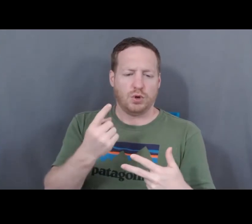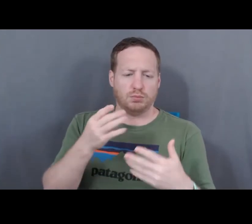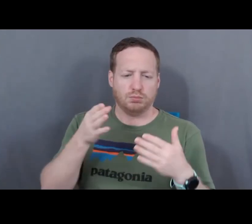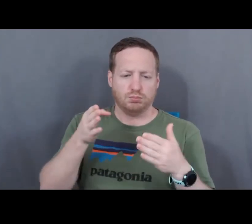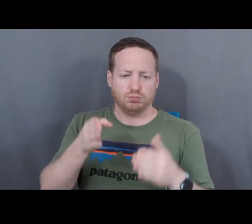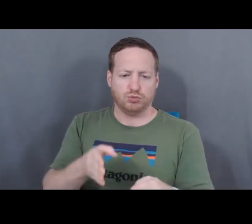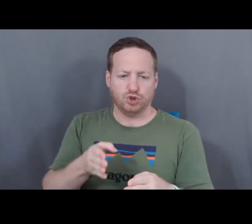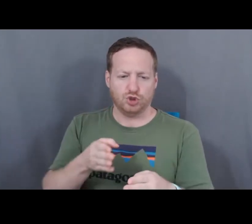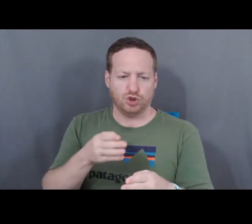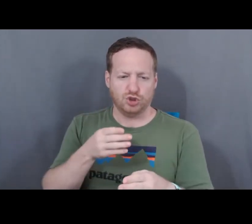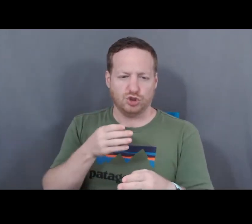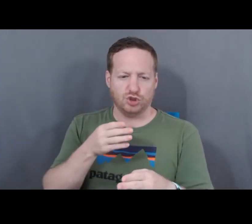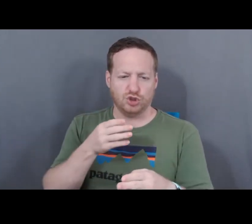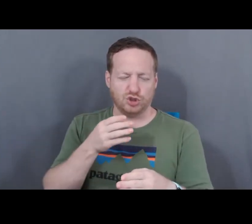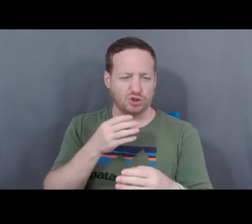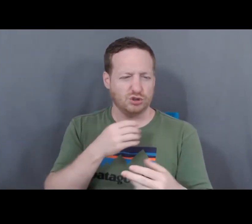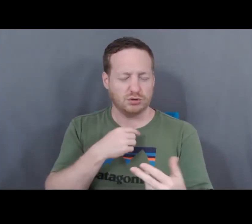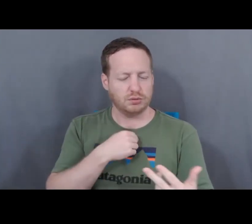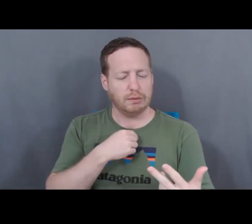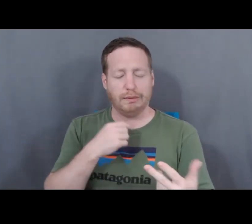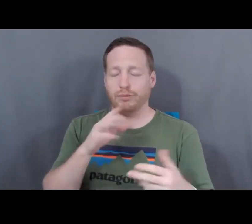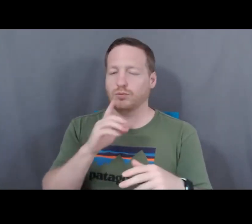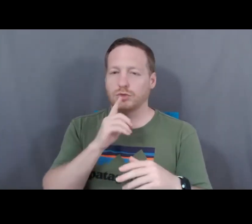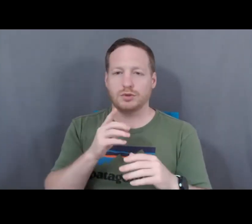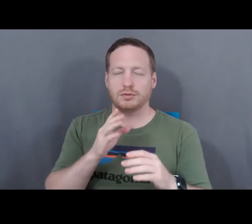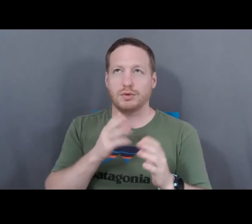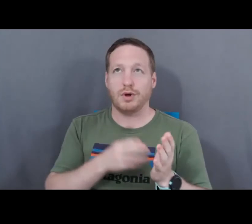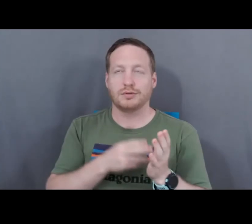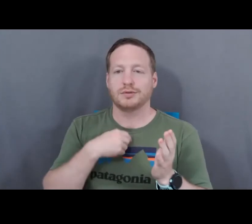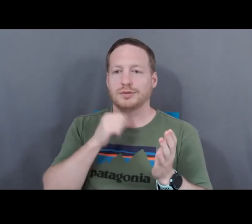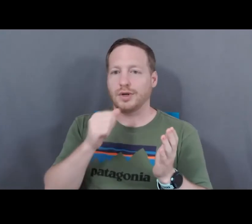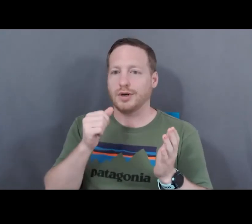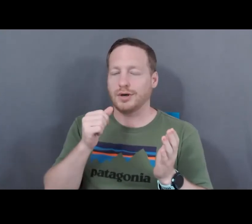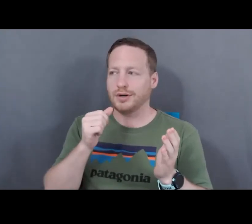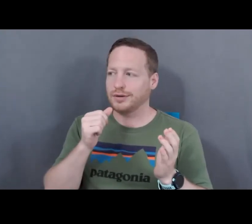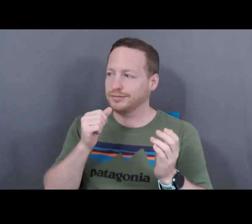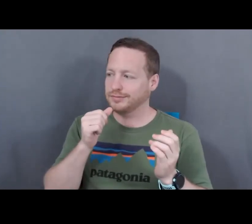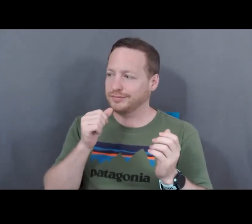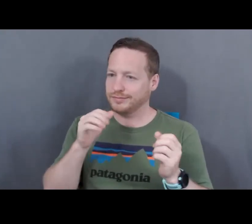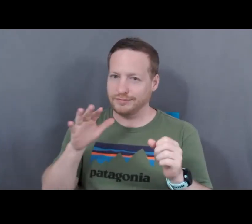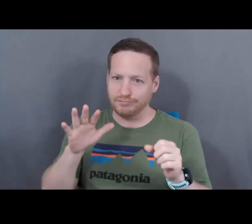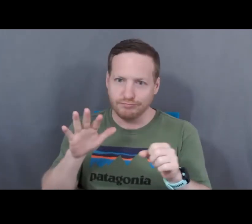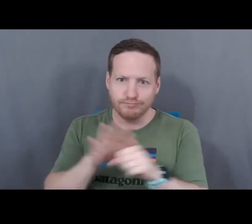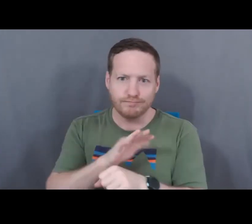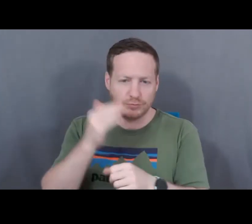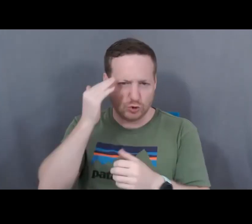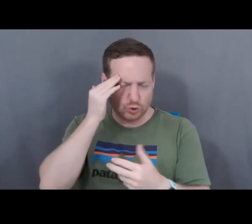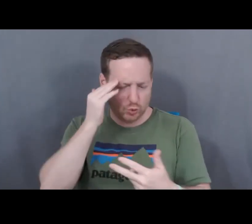So there was another, I'm trying to think, now I can't remember even how many people.